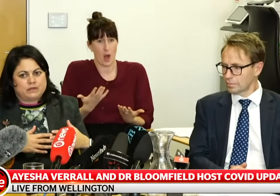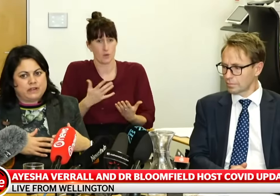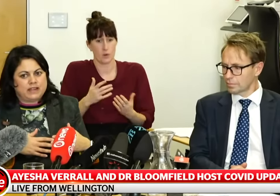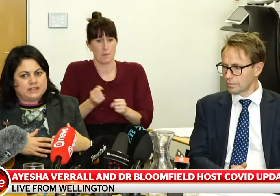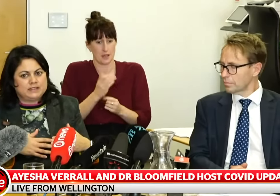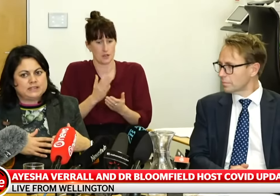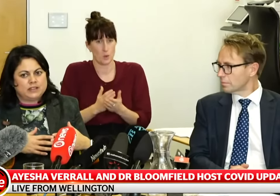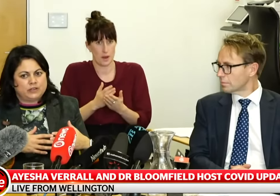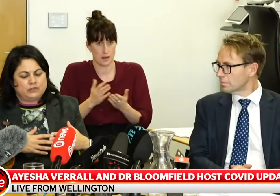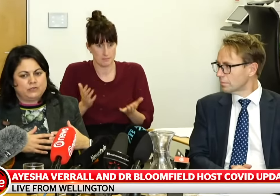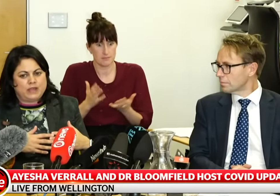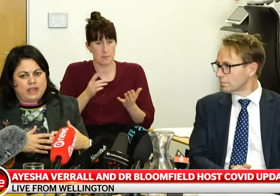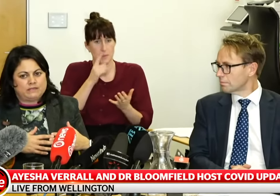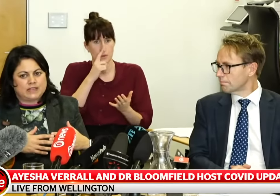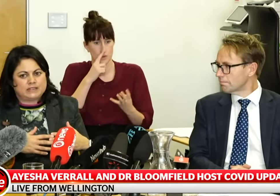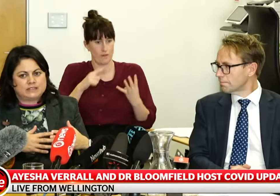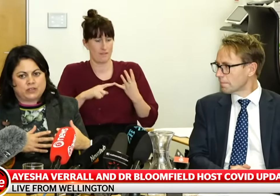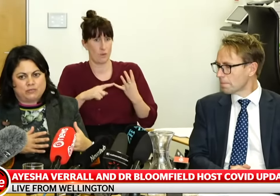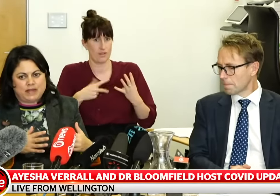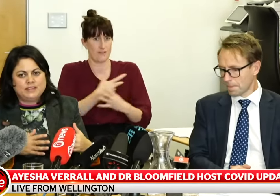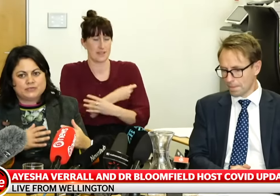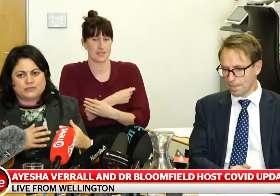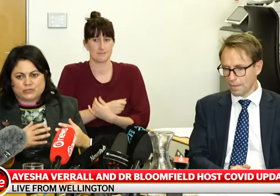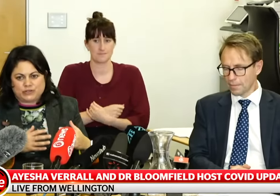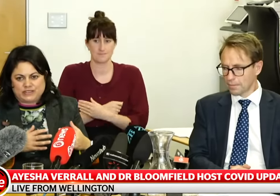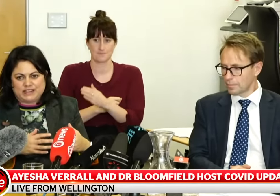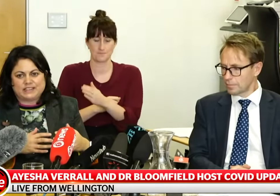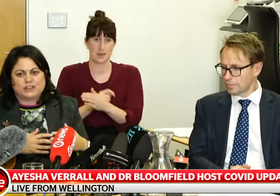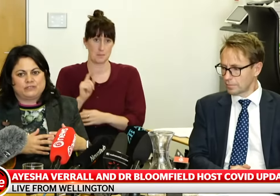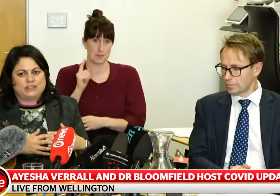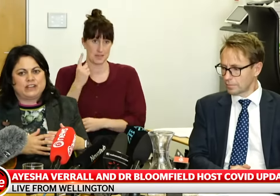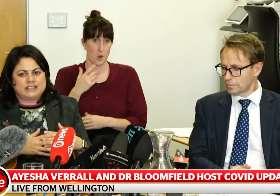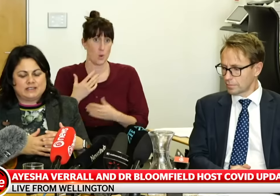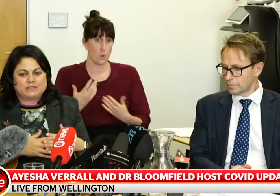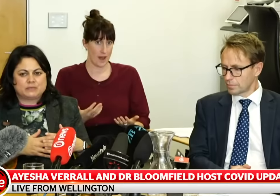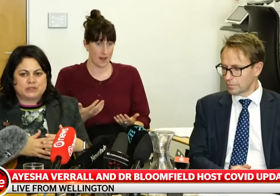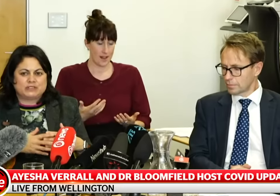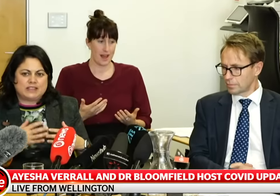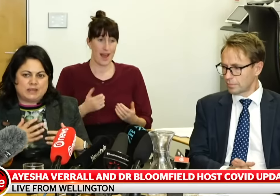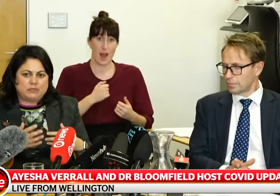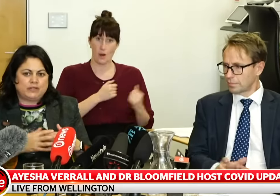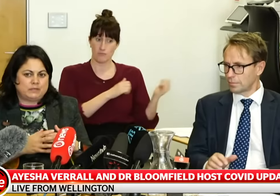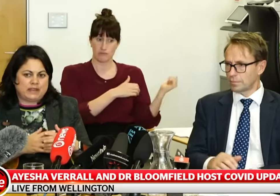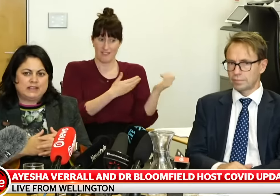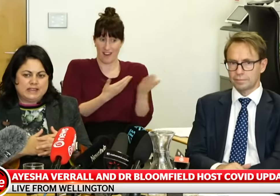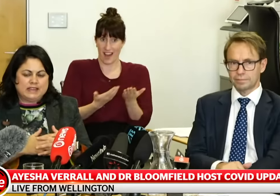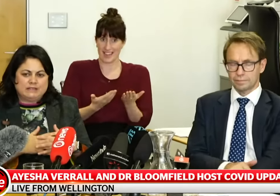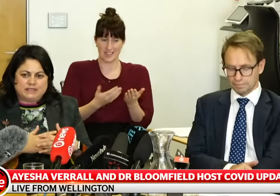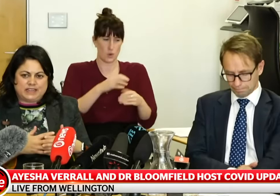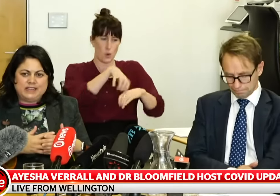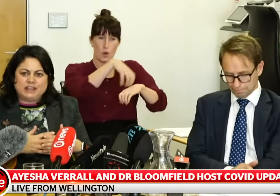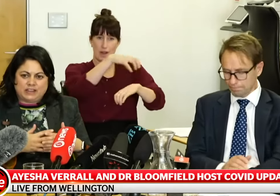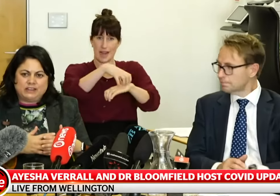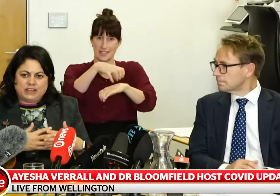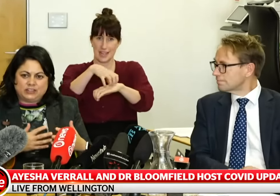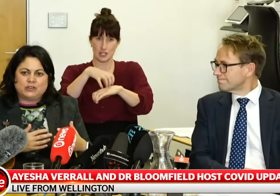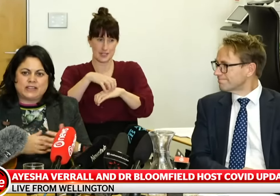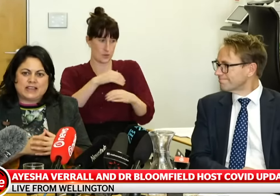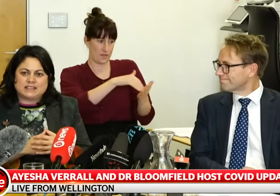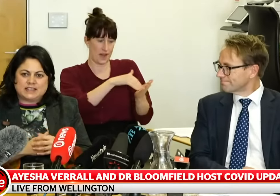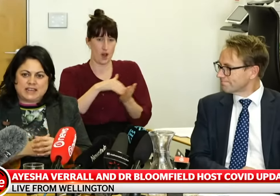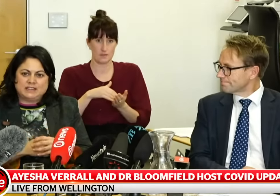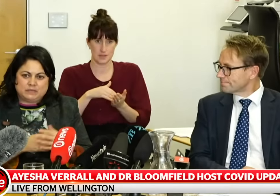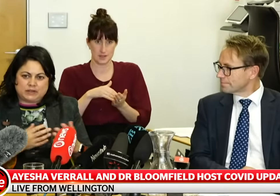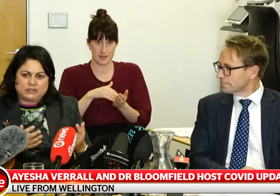the providers who have done so much for strengthening the COVID-19 response. And that point about fatigue, I